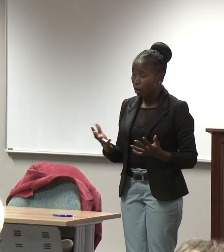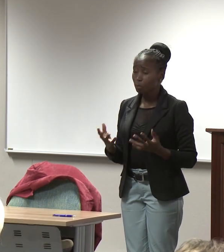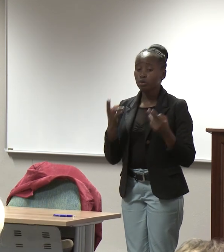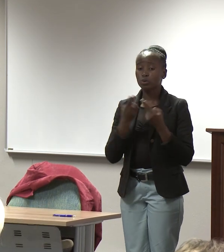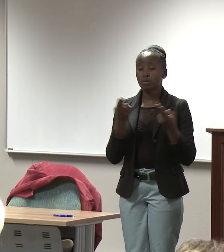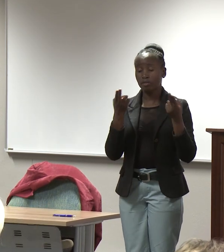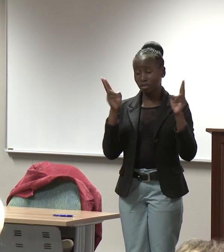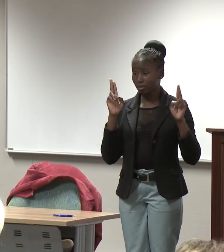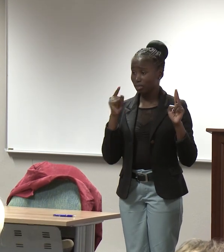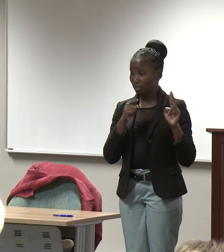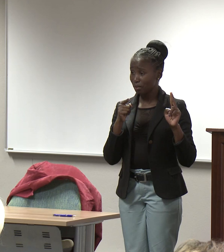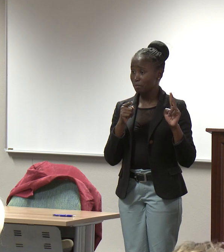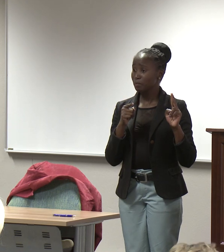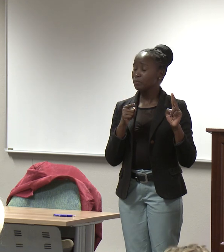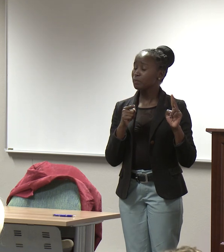been subjected